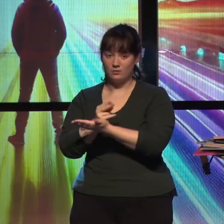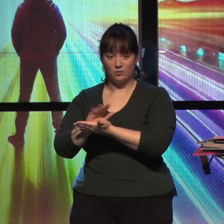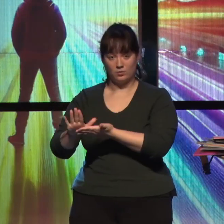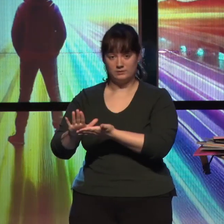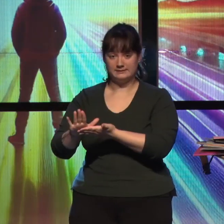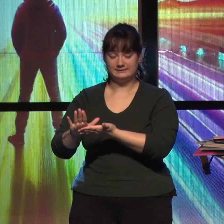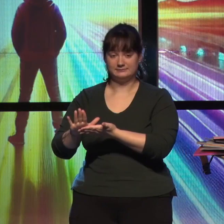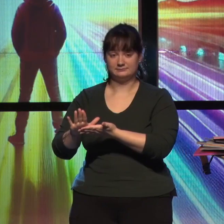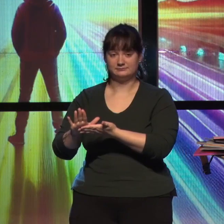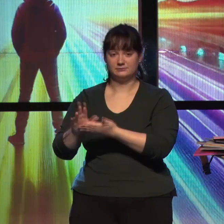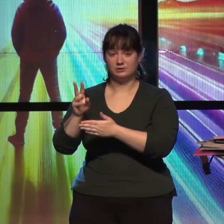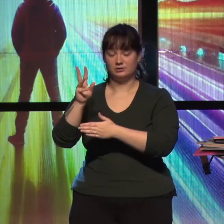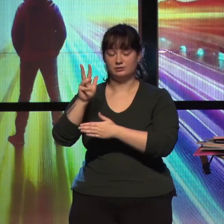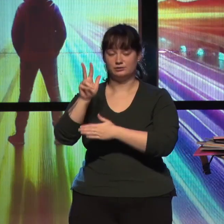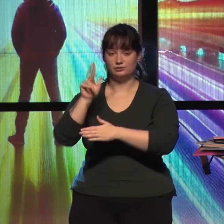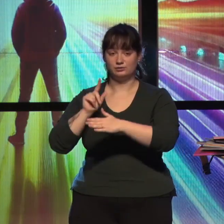right?